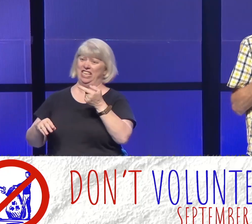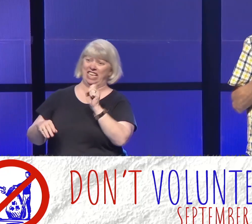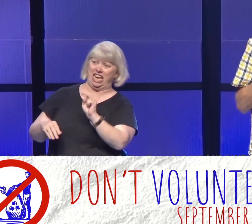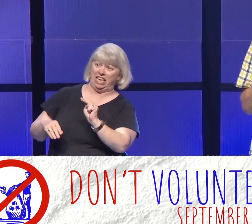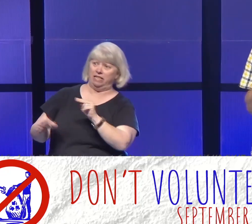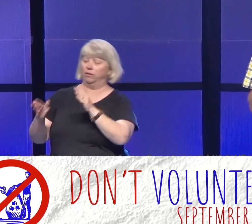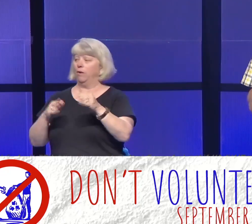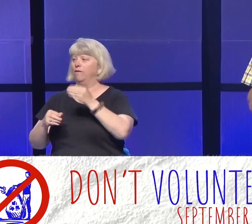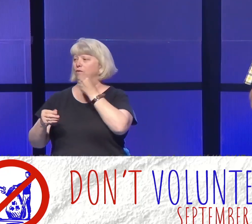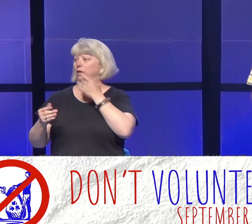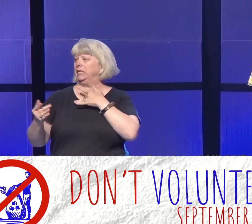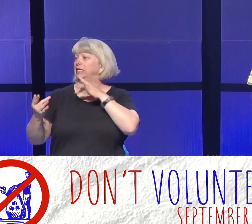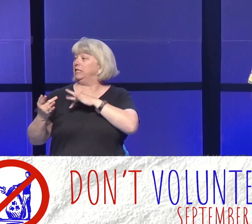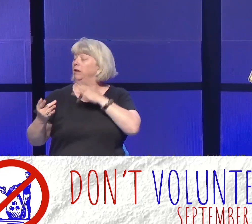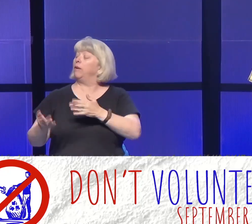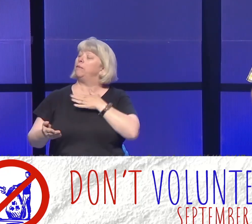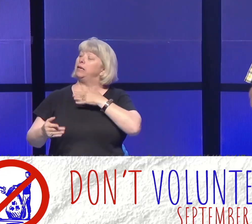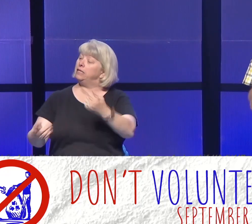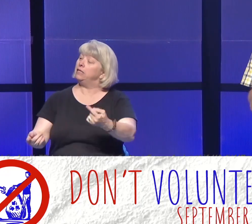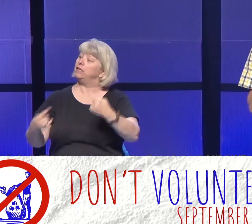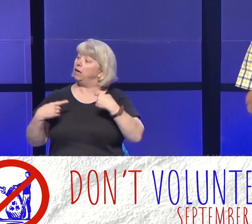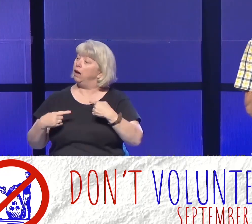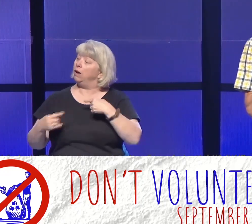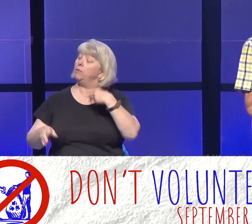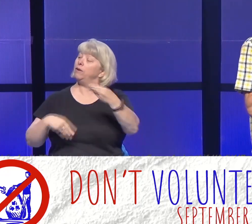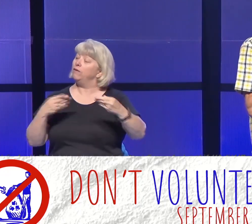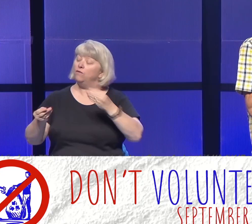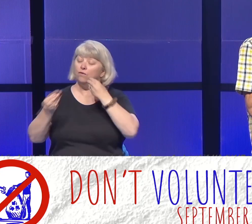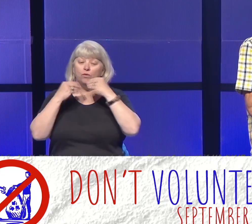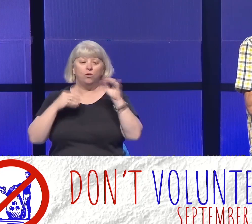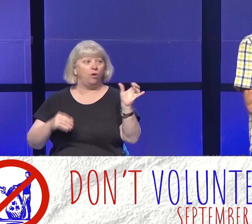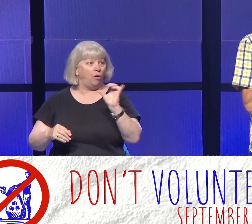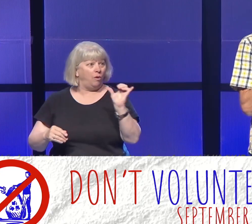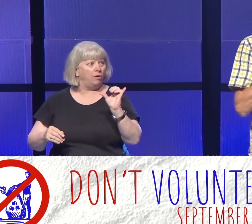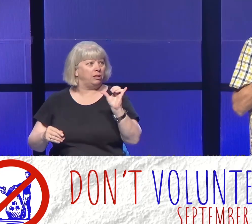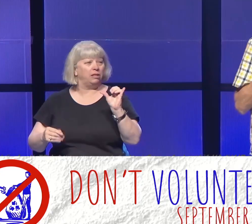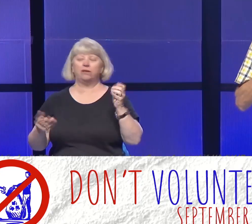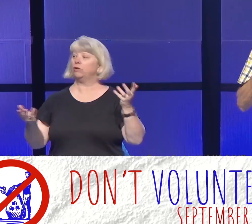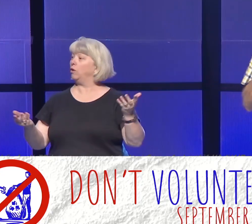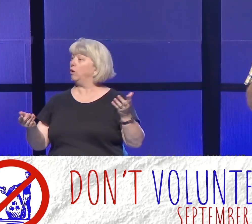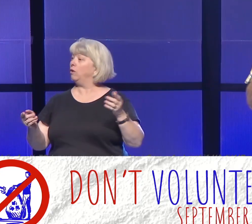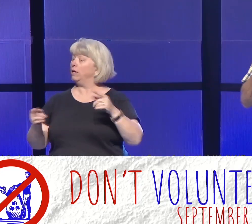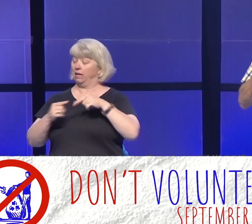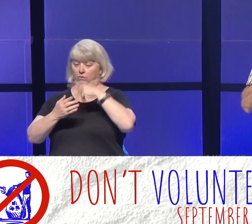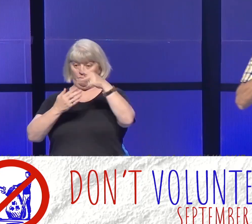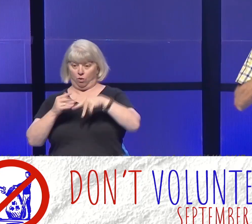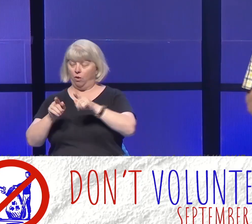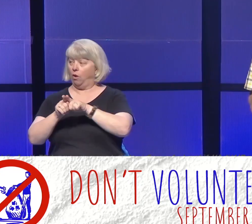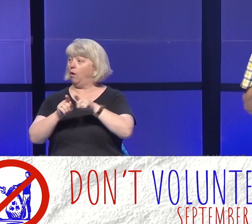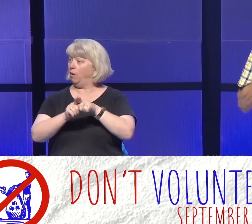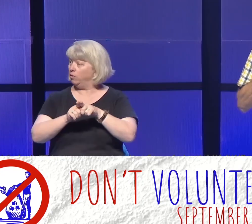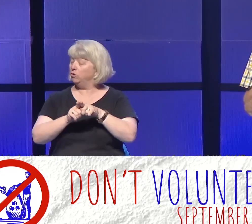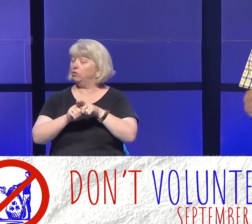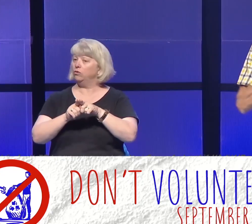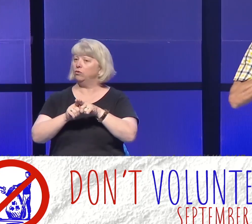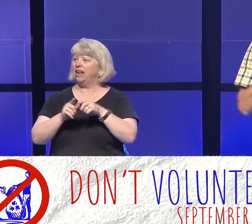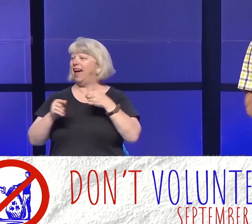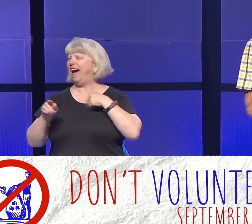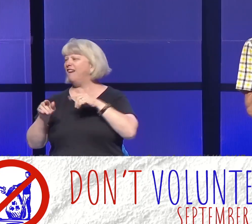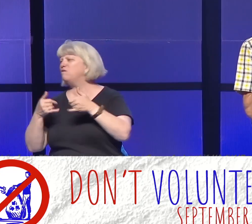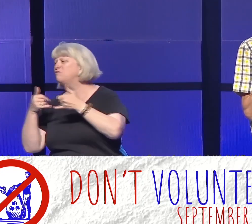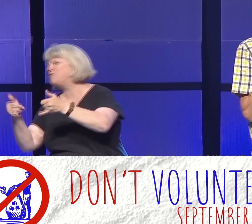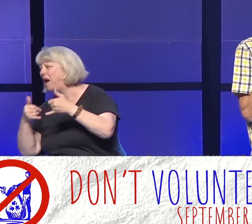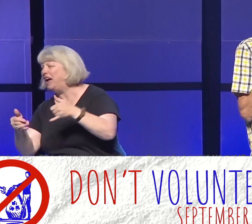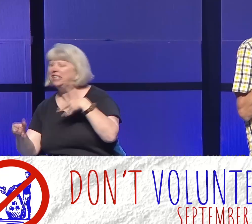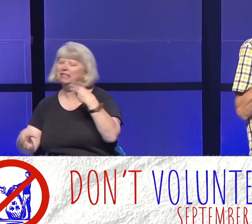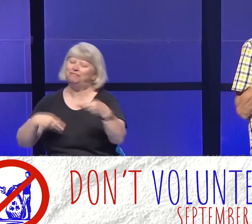So please come. We're going to provide food for you as well. And then the program is going to be, we're going to have some door prizes. Ryan's